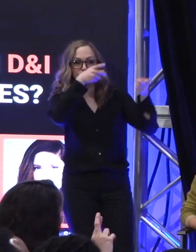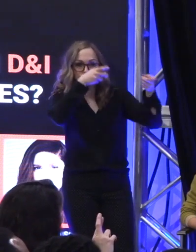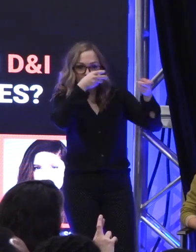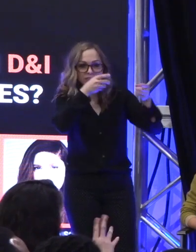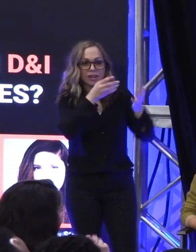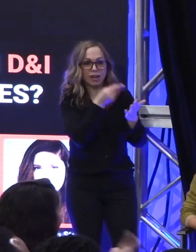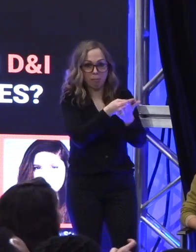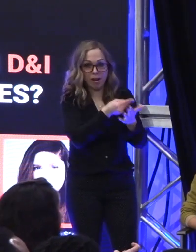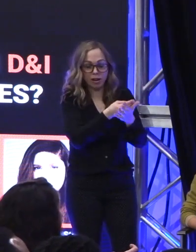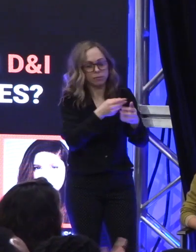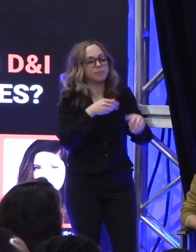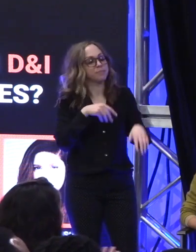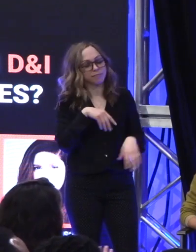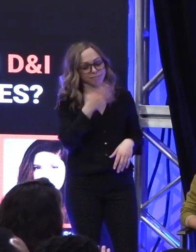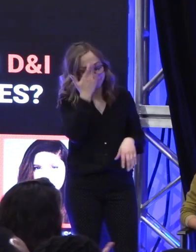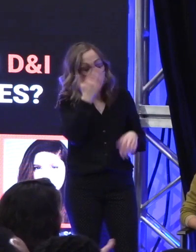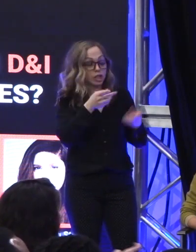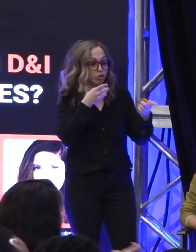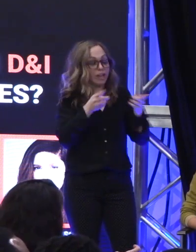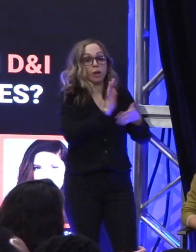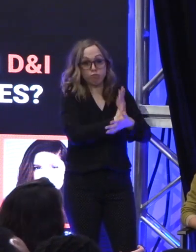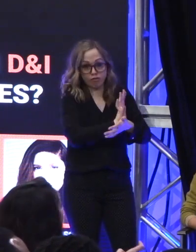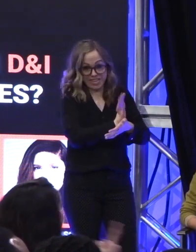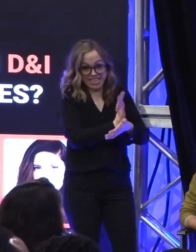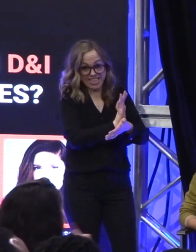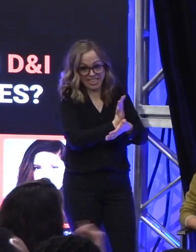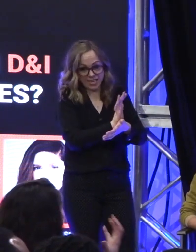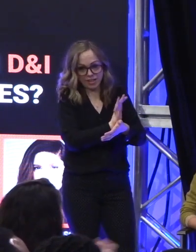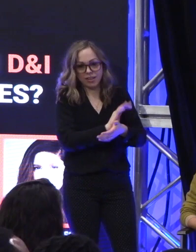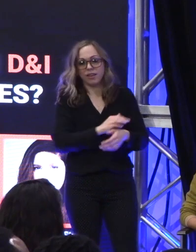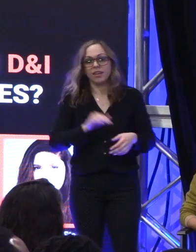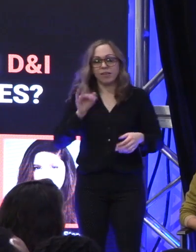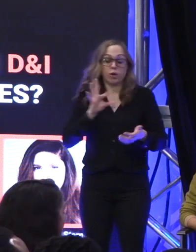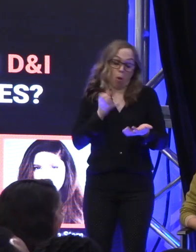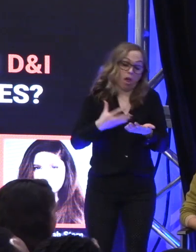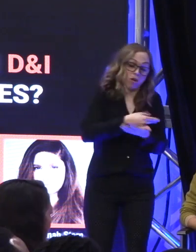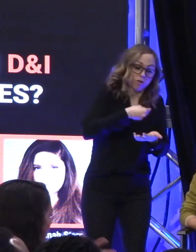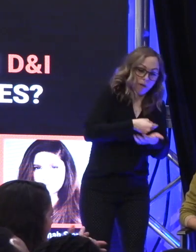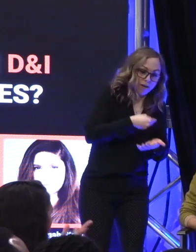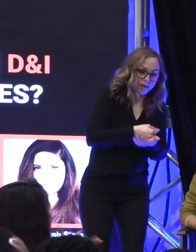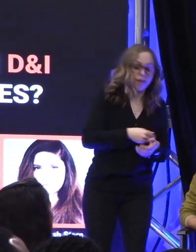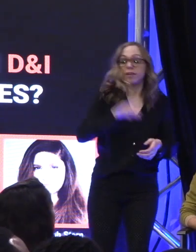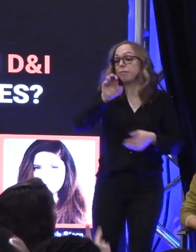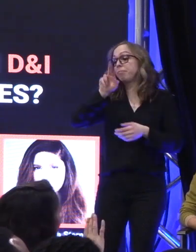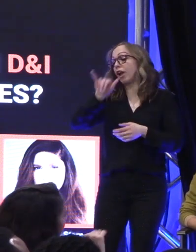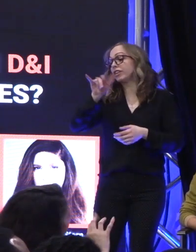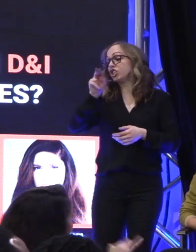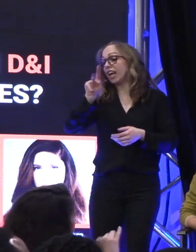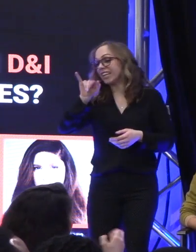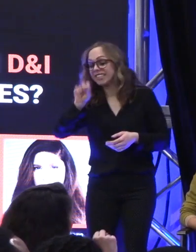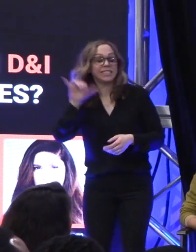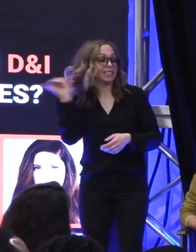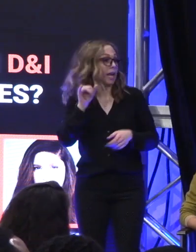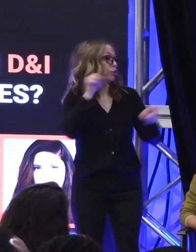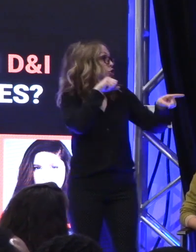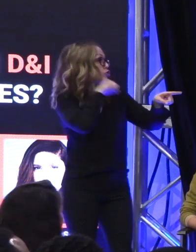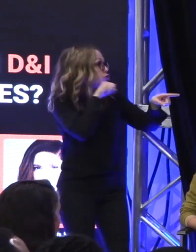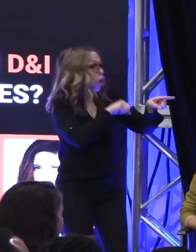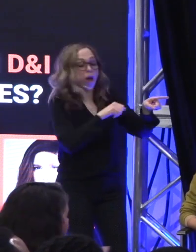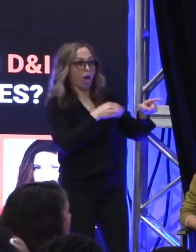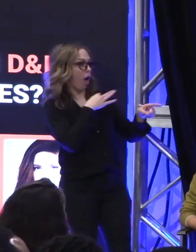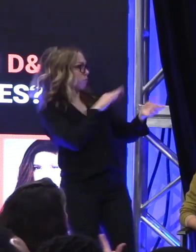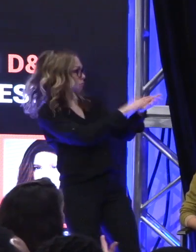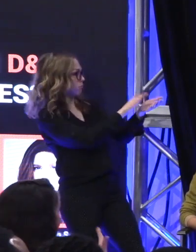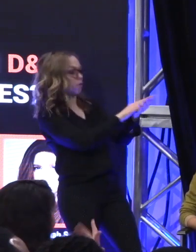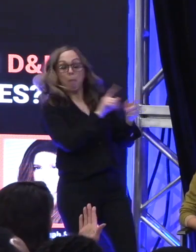make money. But I give Ryan Coogler that credit. I give Ava DuVernay that credit. I give Barry Jenkins that credit. I give Shoshana that credit. And the